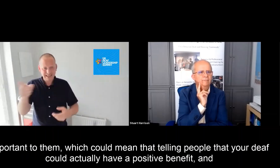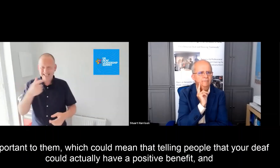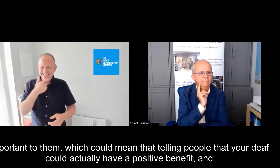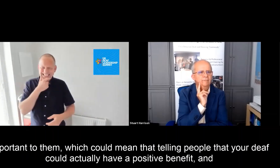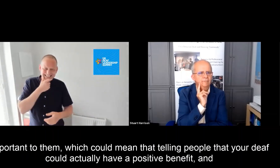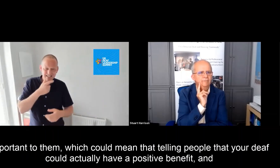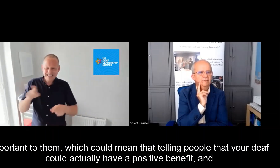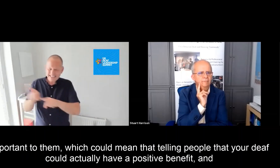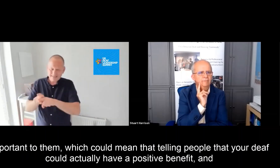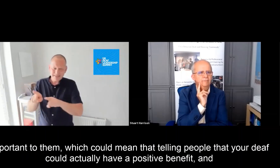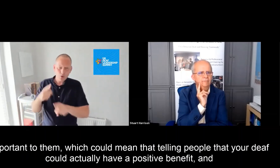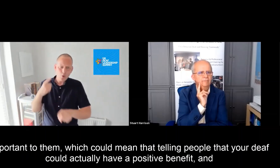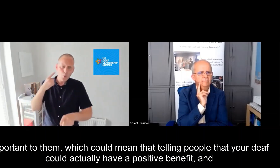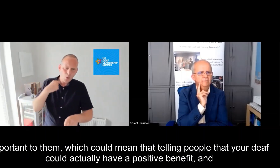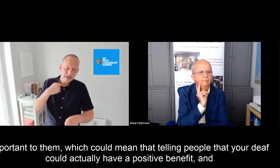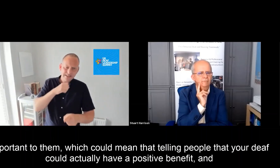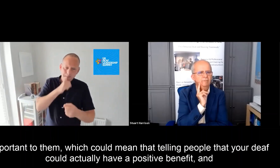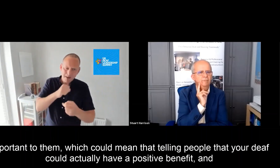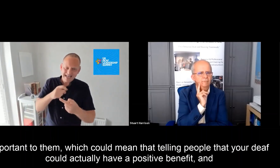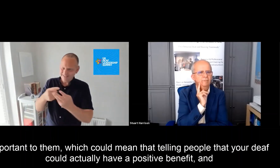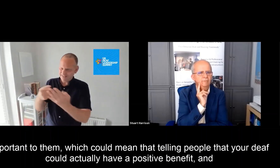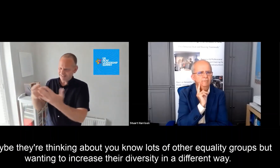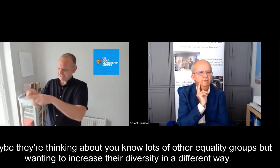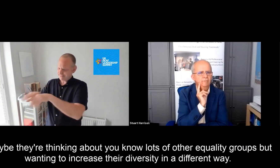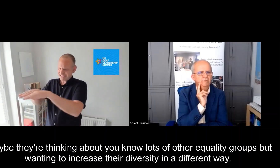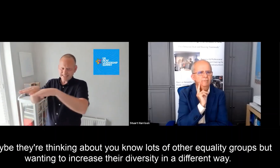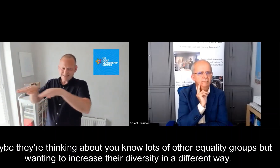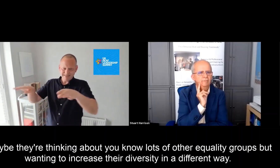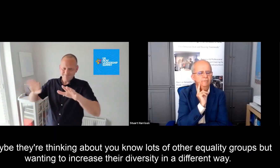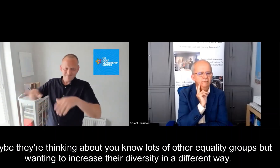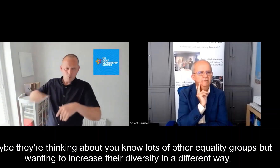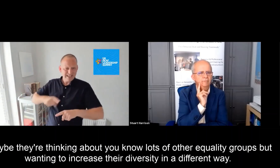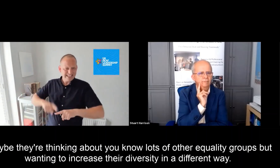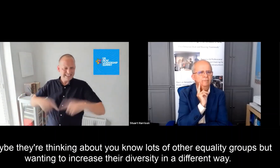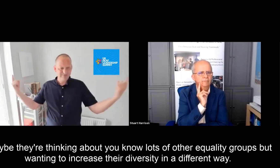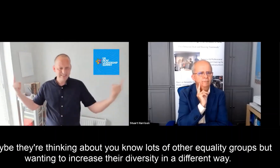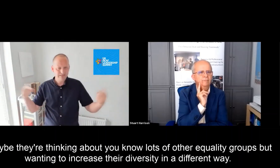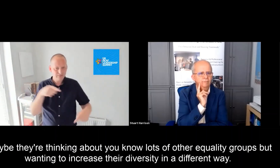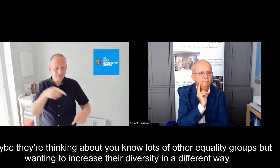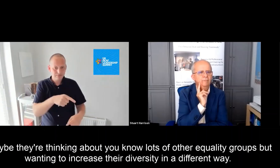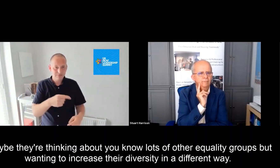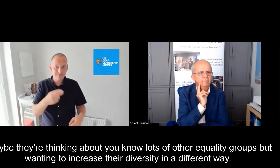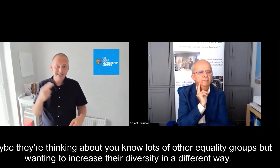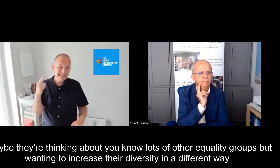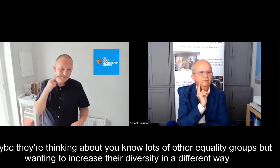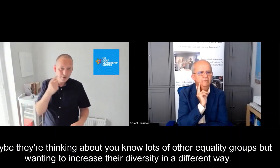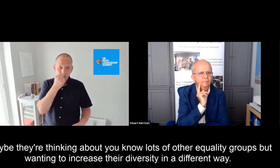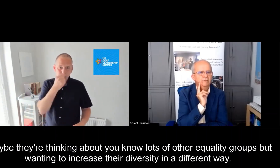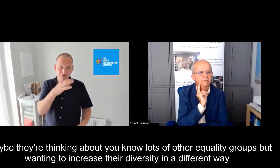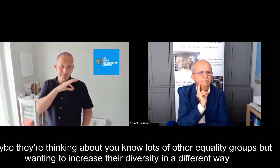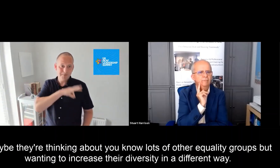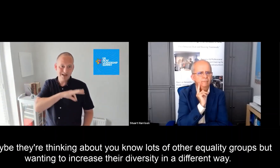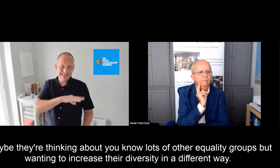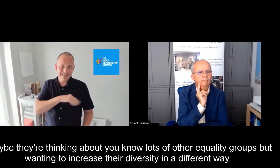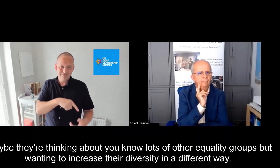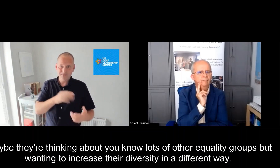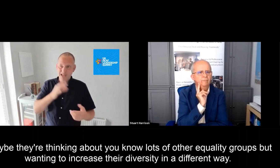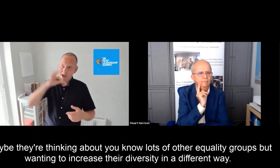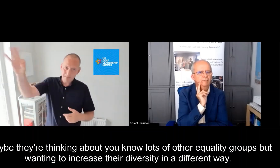a positive benefit. Maybe they're thinking about, you know, lots of other equality groups, but wanting to increase their